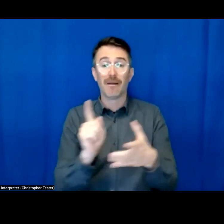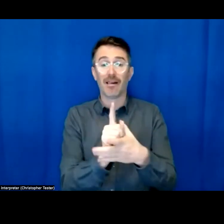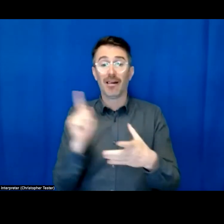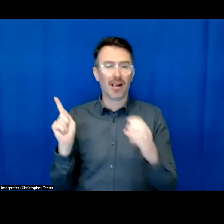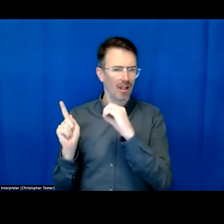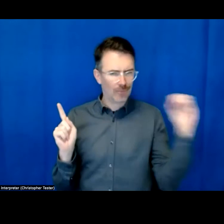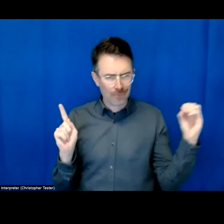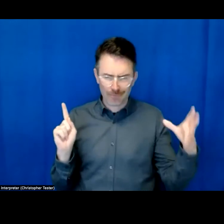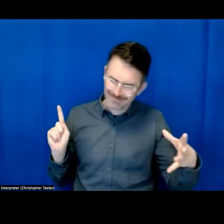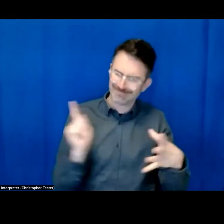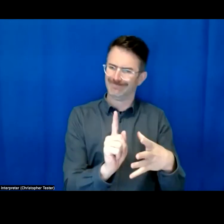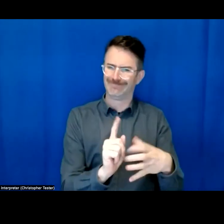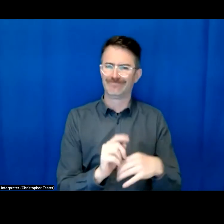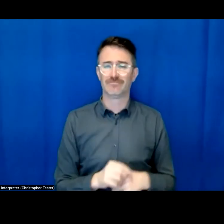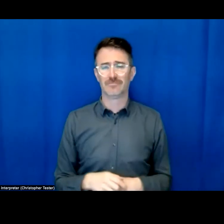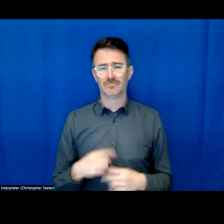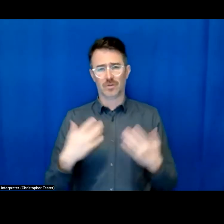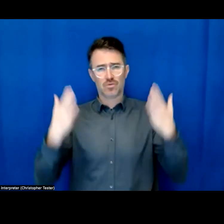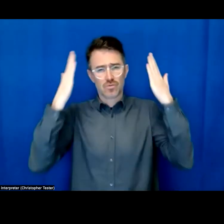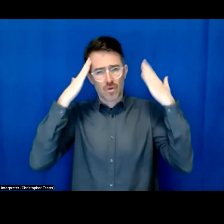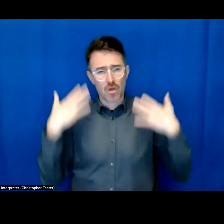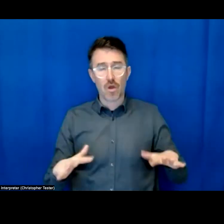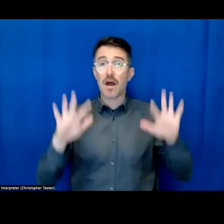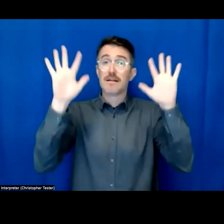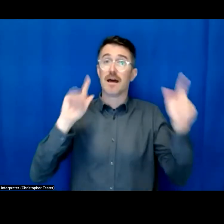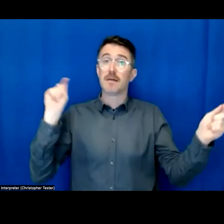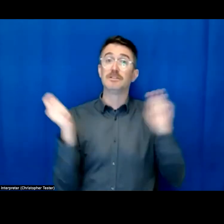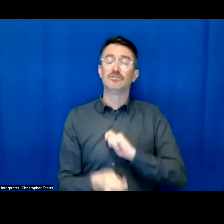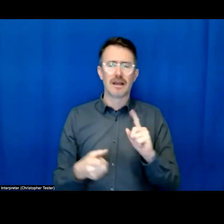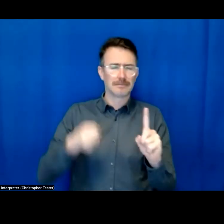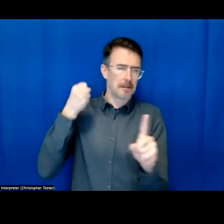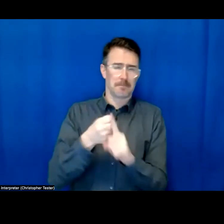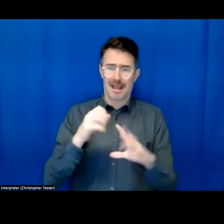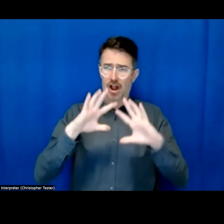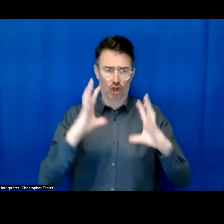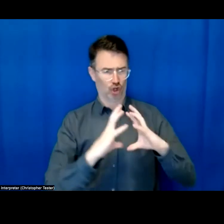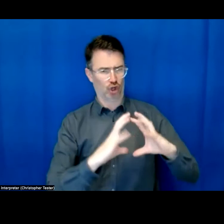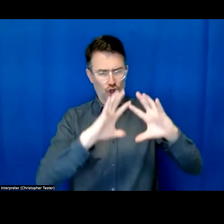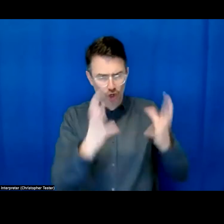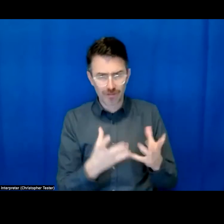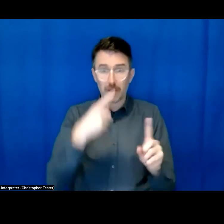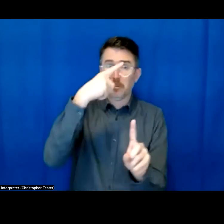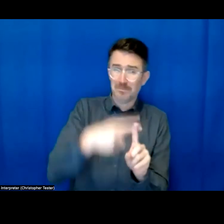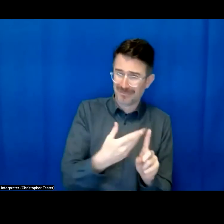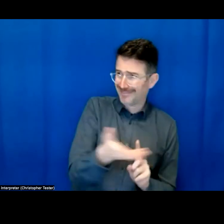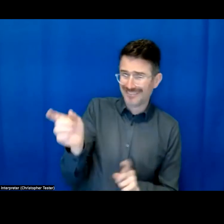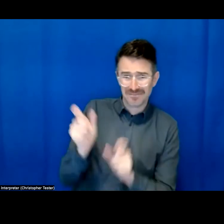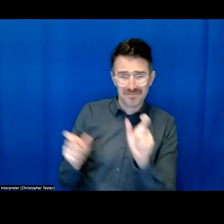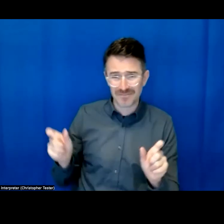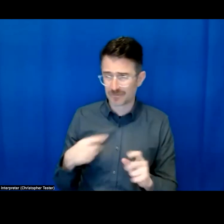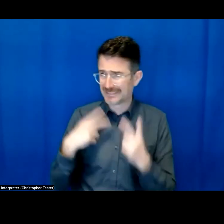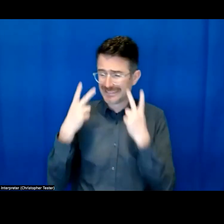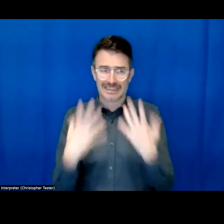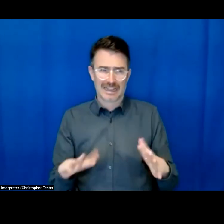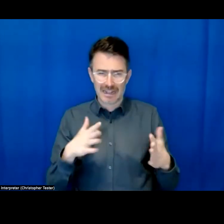humanity's greatest challenges. They can lead to climate-related disasters and climate-induced displacement and